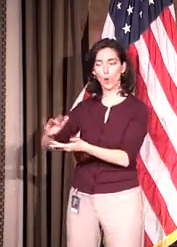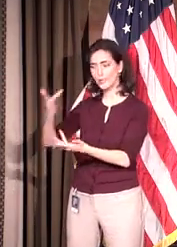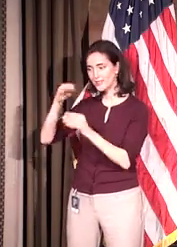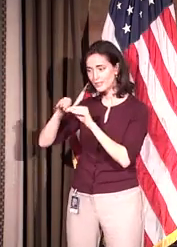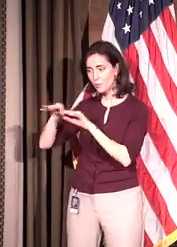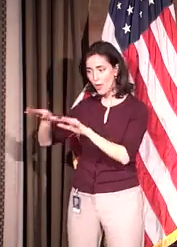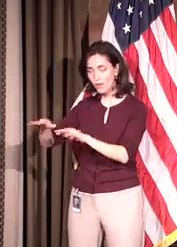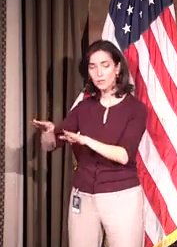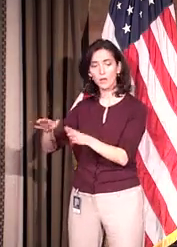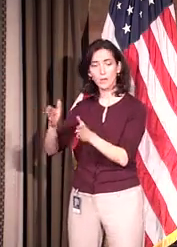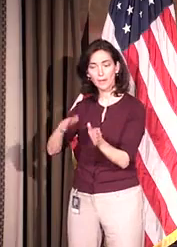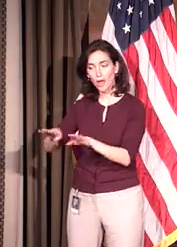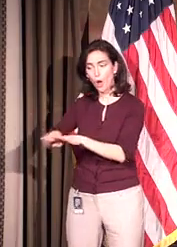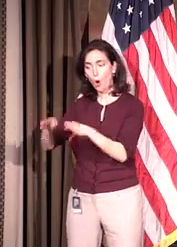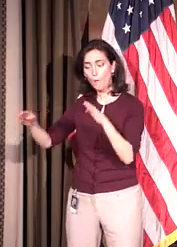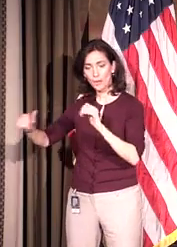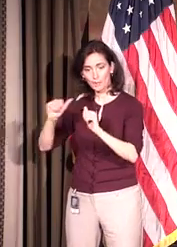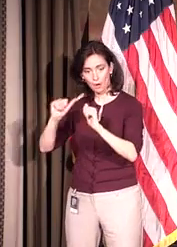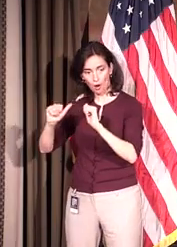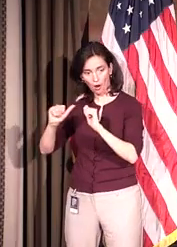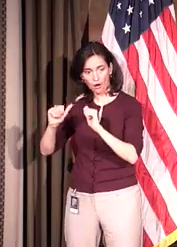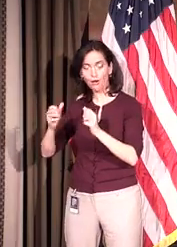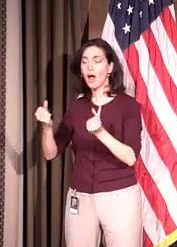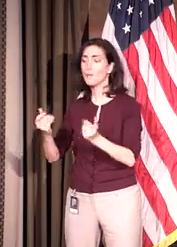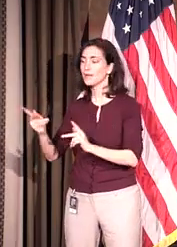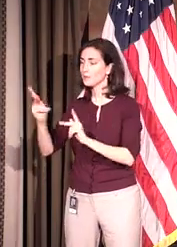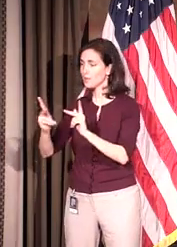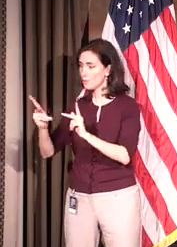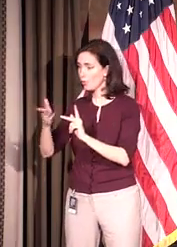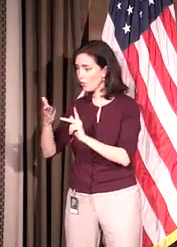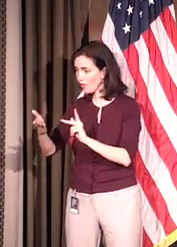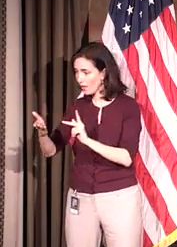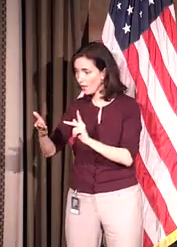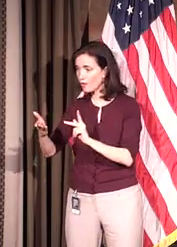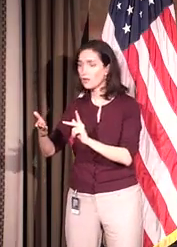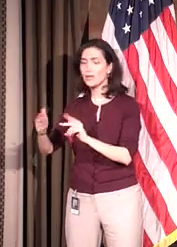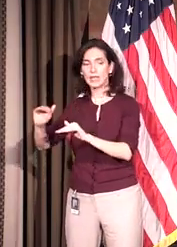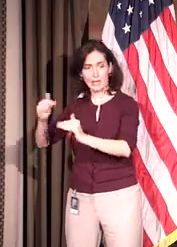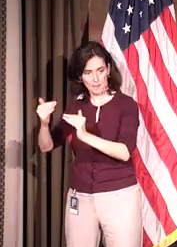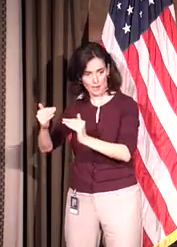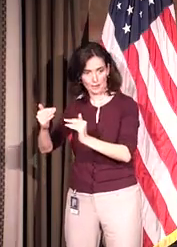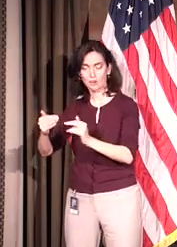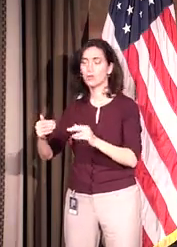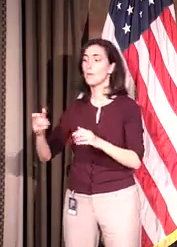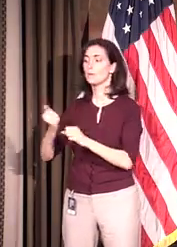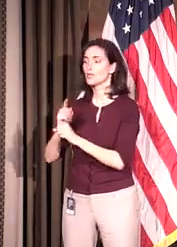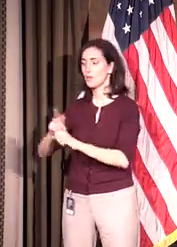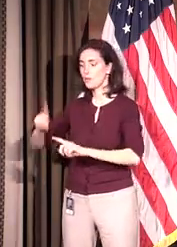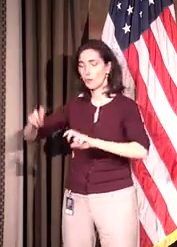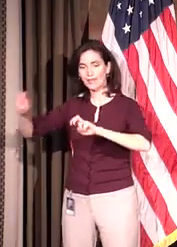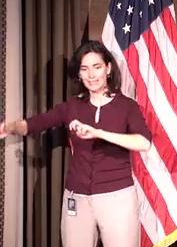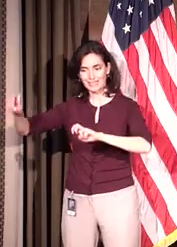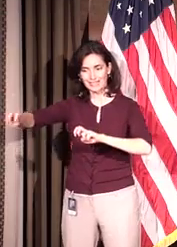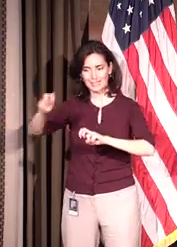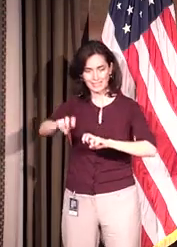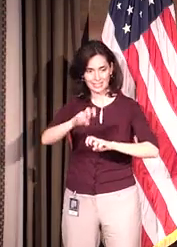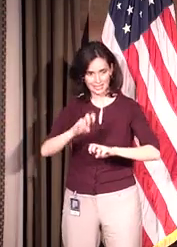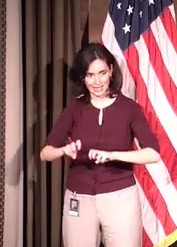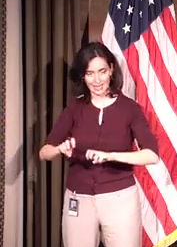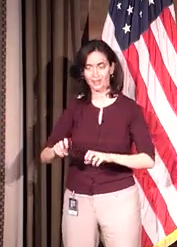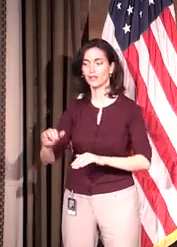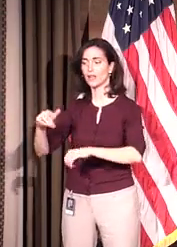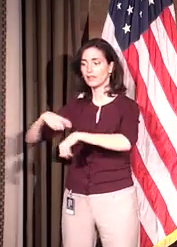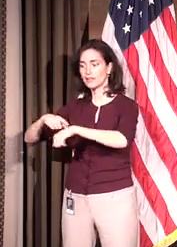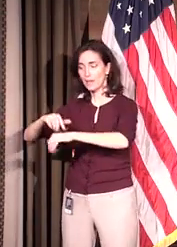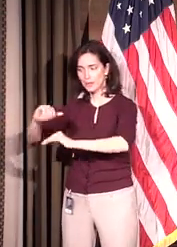transmission, and then to limit the occupancy and make sure the patrons were seated and to limit the hours, make sure that 18 to 21-year-olds can no longer